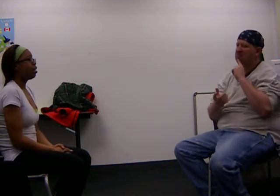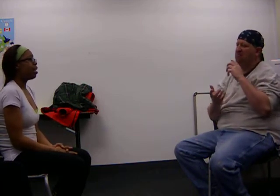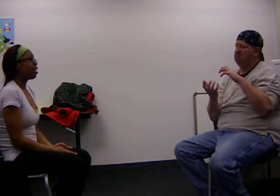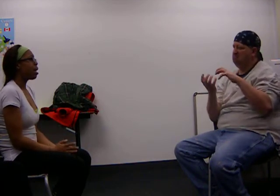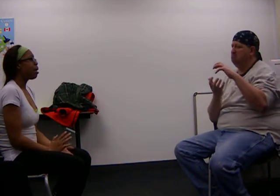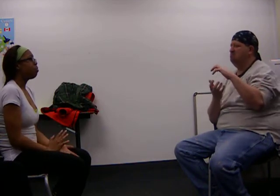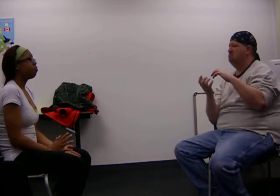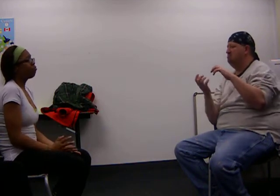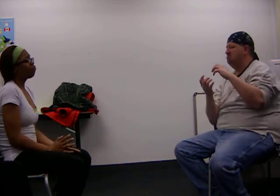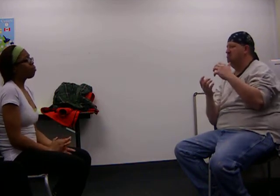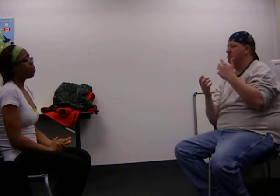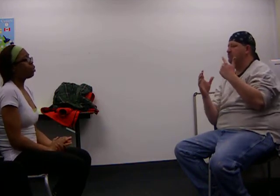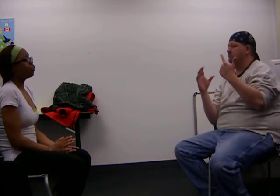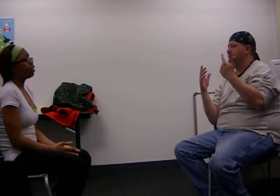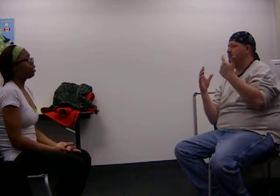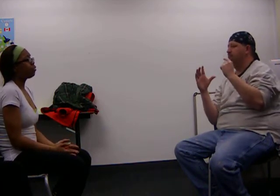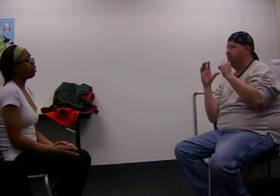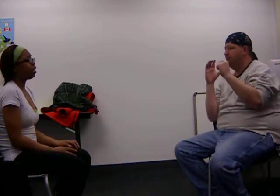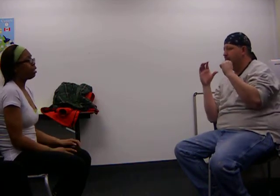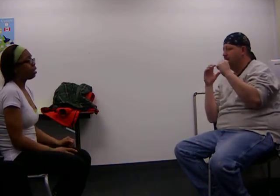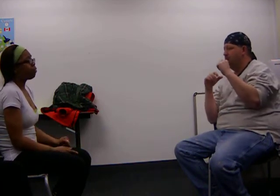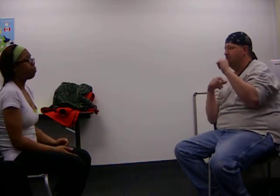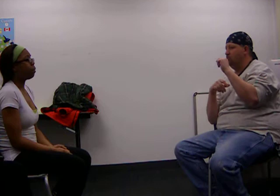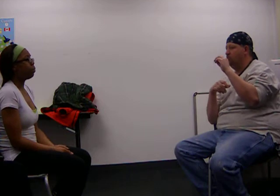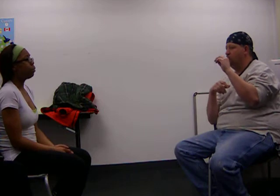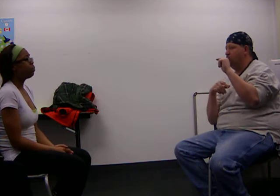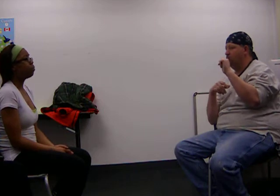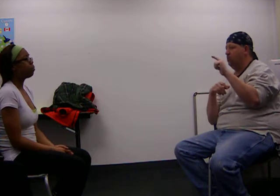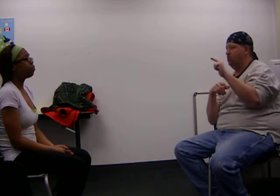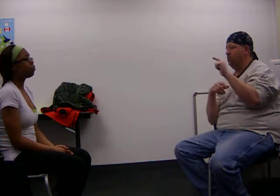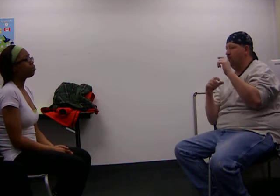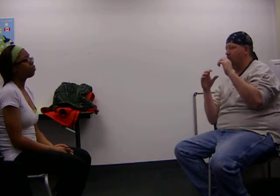and I mingled with different deaf people,